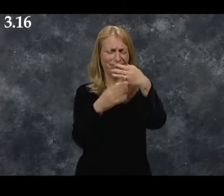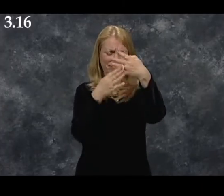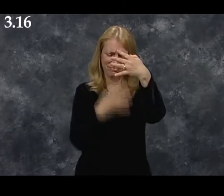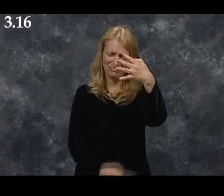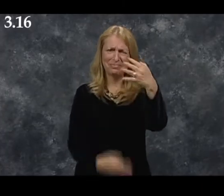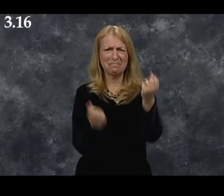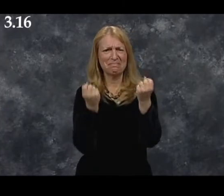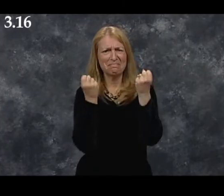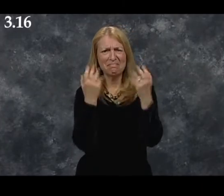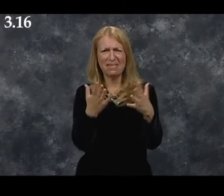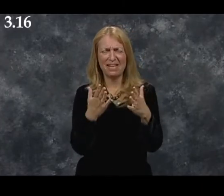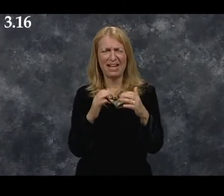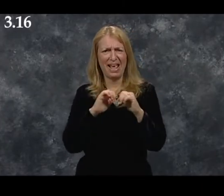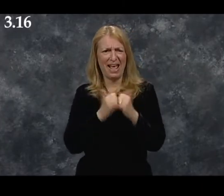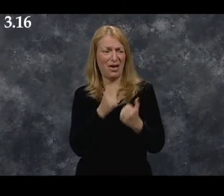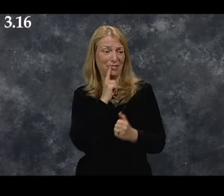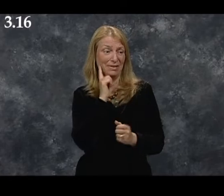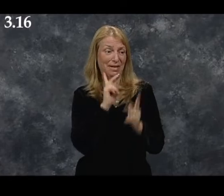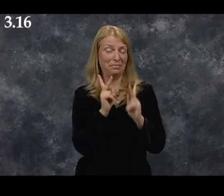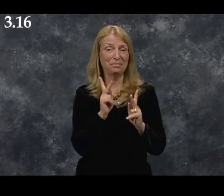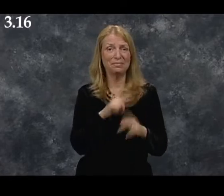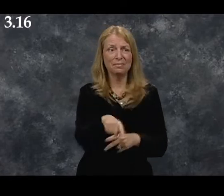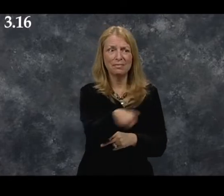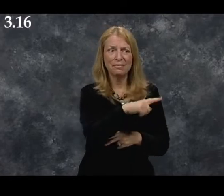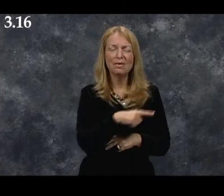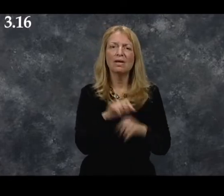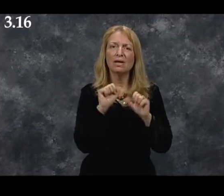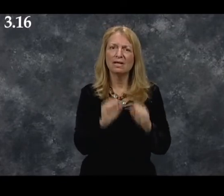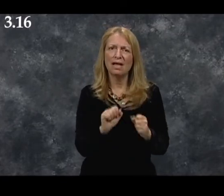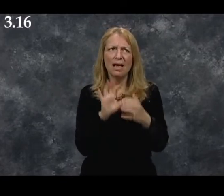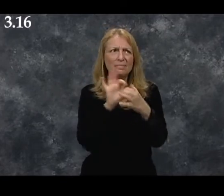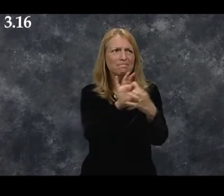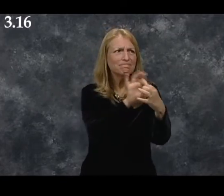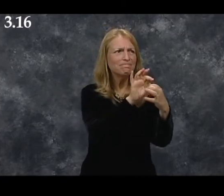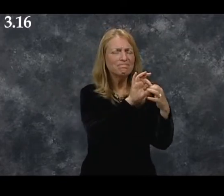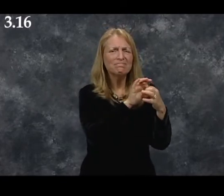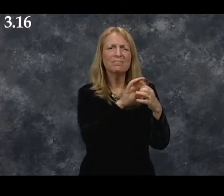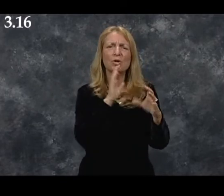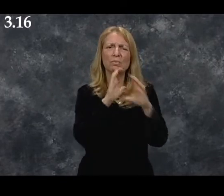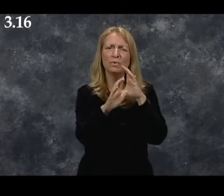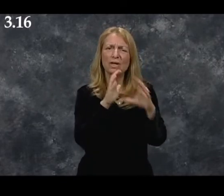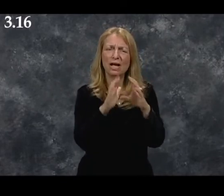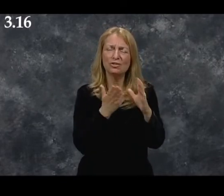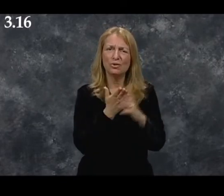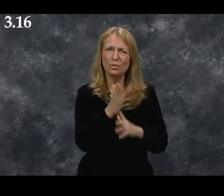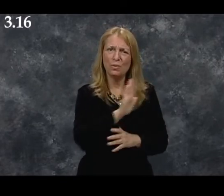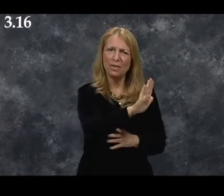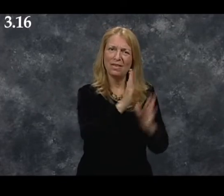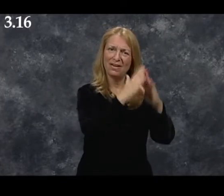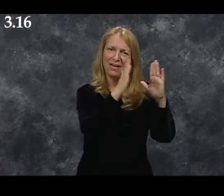Wow, technology has brought many more options to deaf people with regards to how they